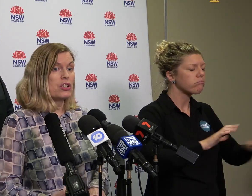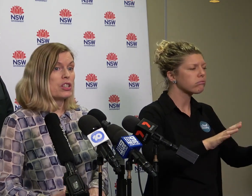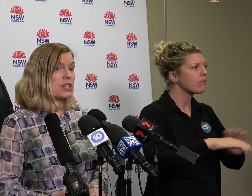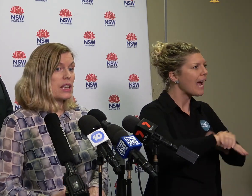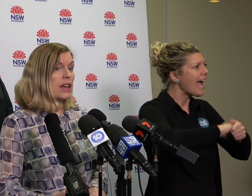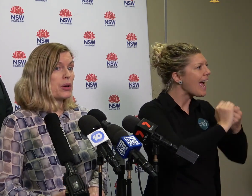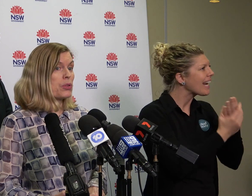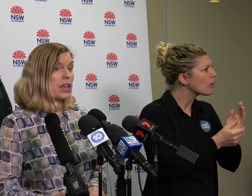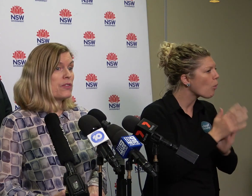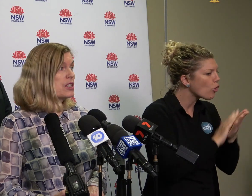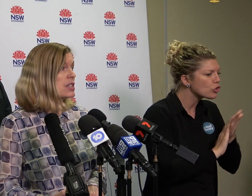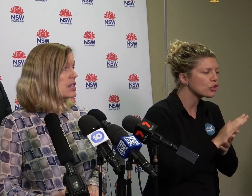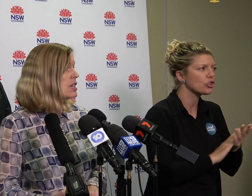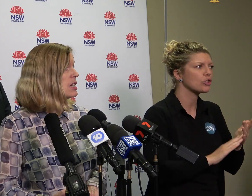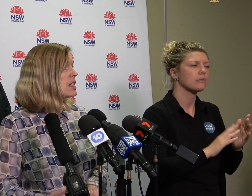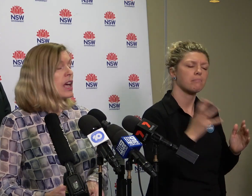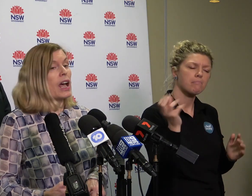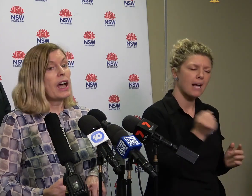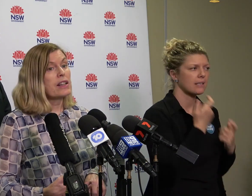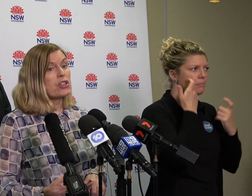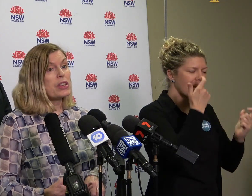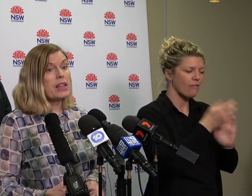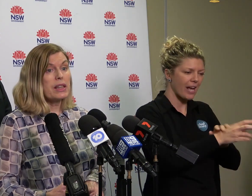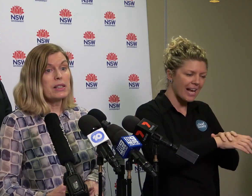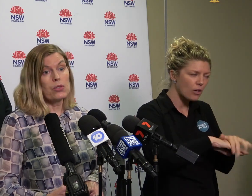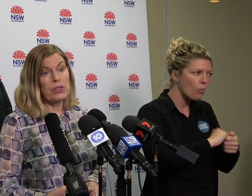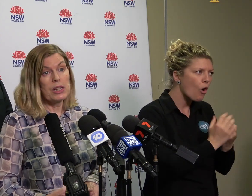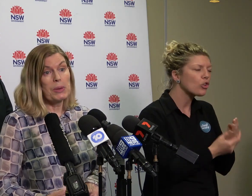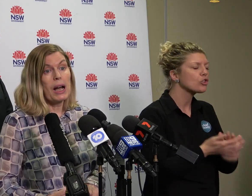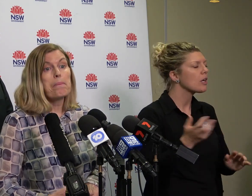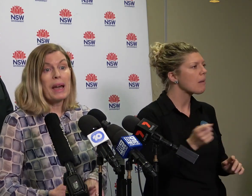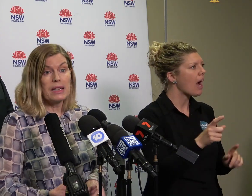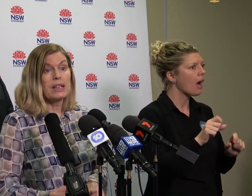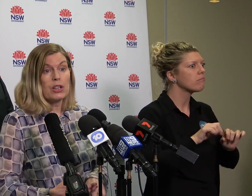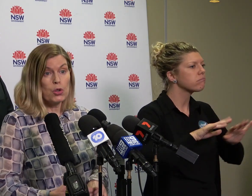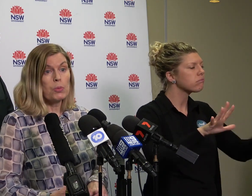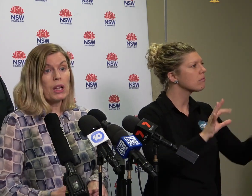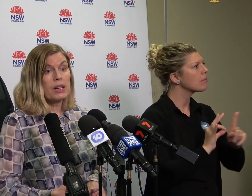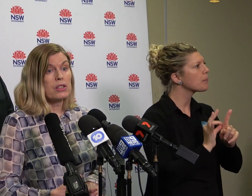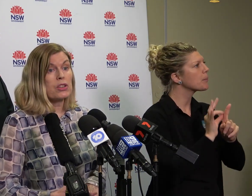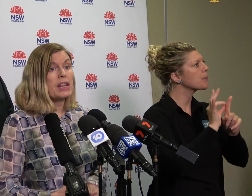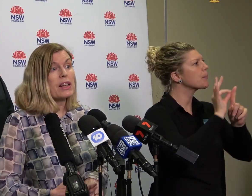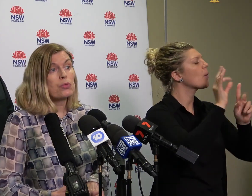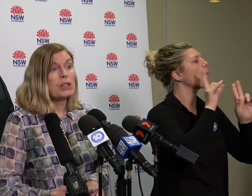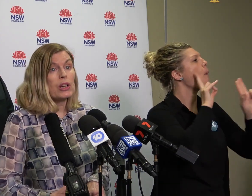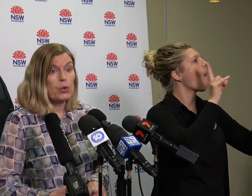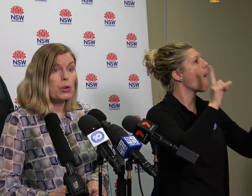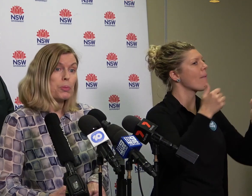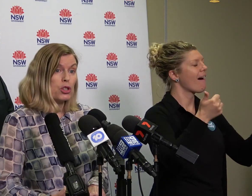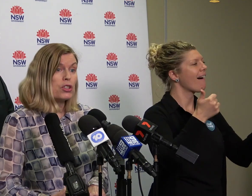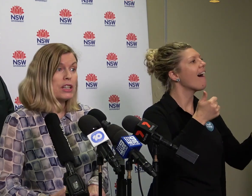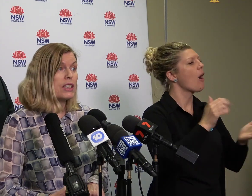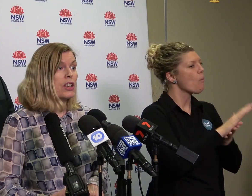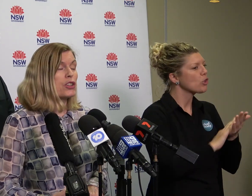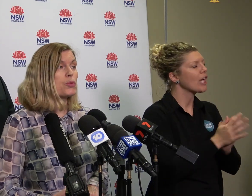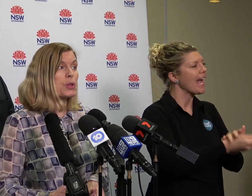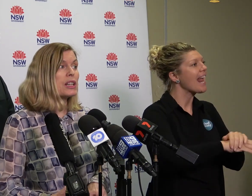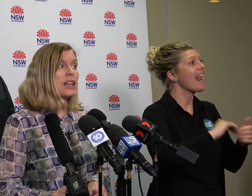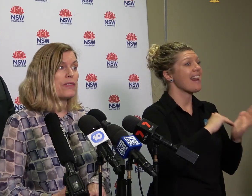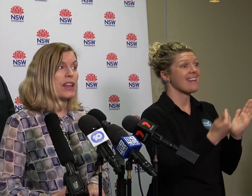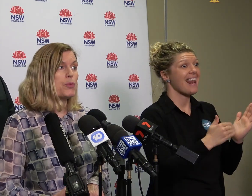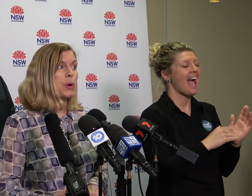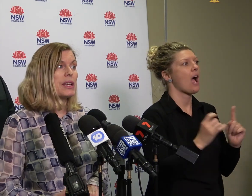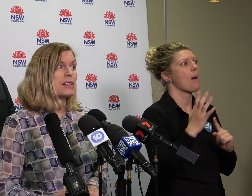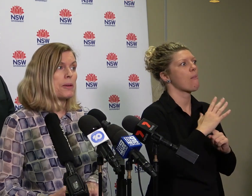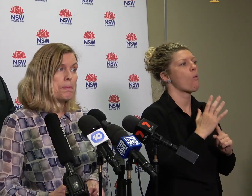more messages in our healthcare facilities. And so that these sort of things become basic and normalised. And so now's a really good opportunity to